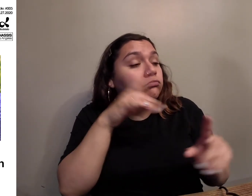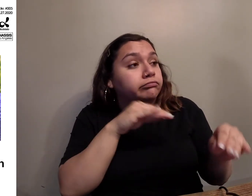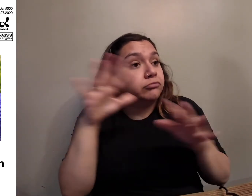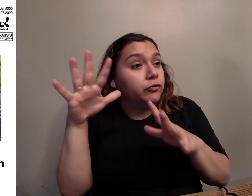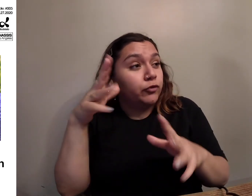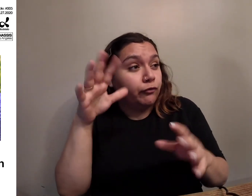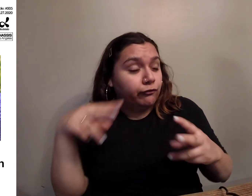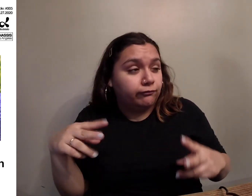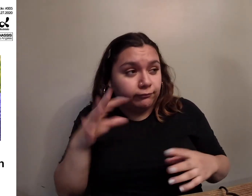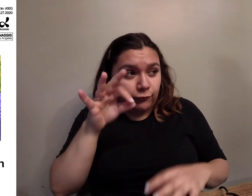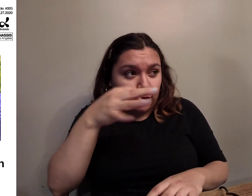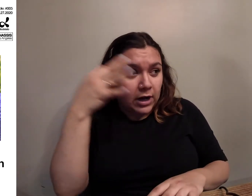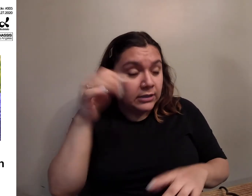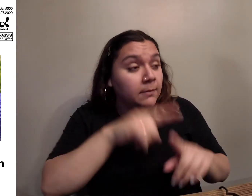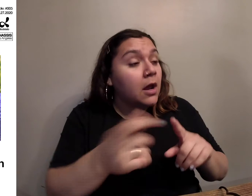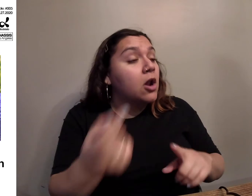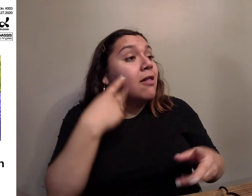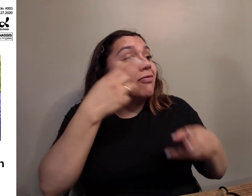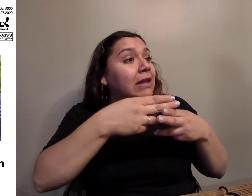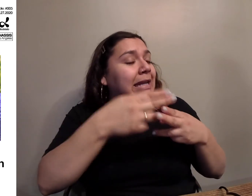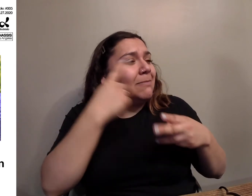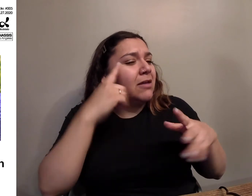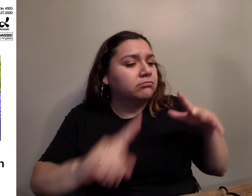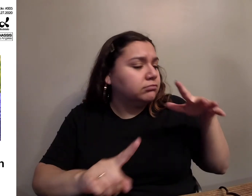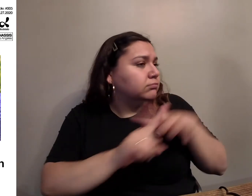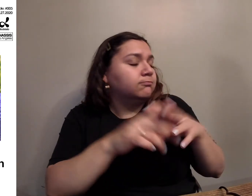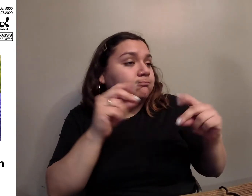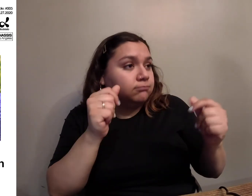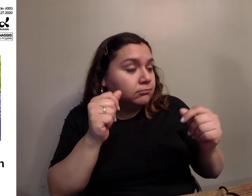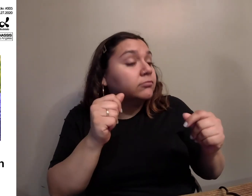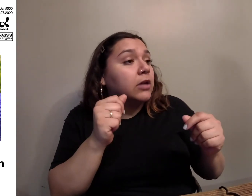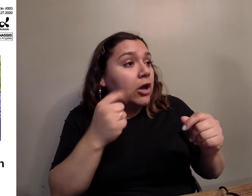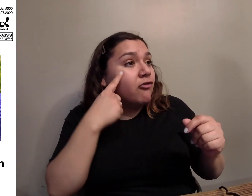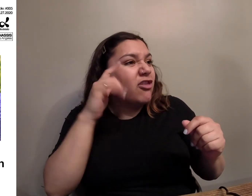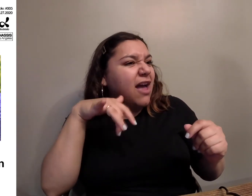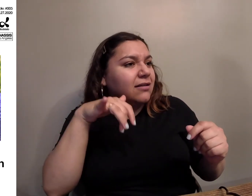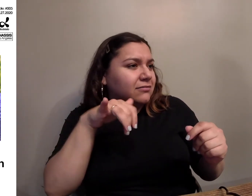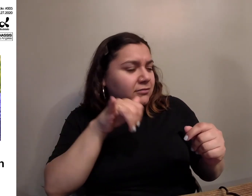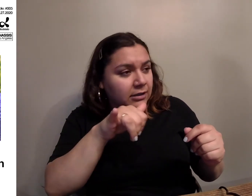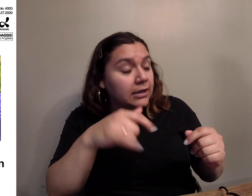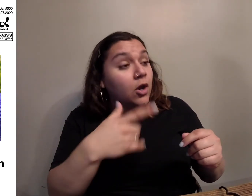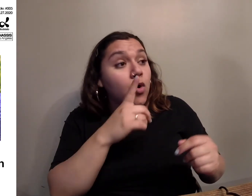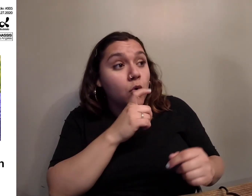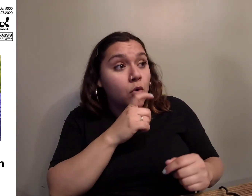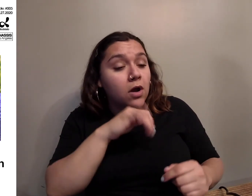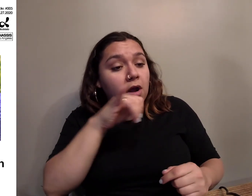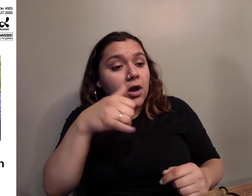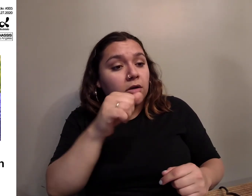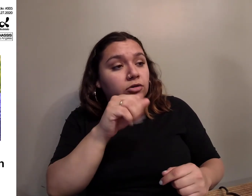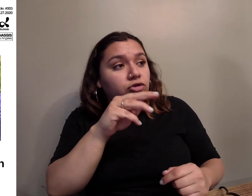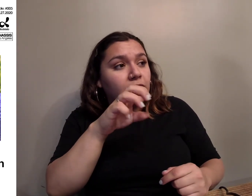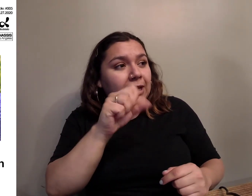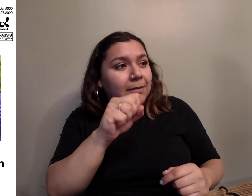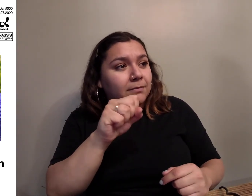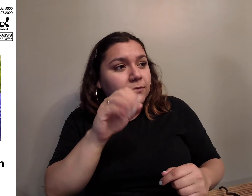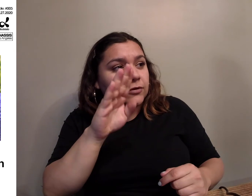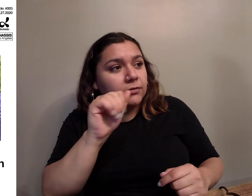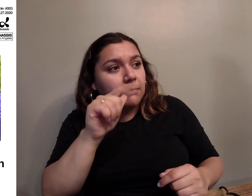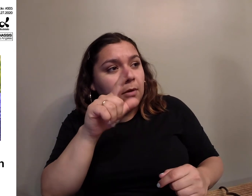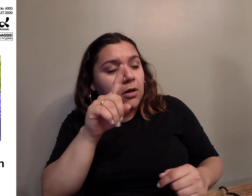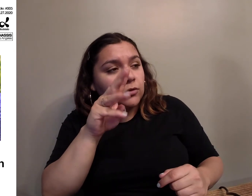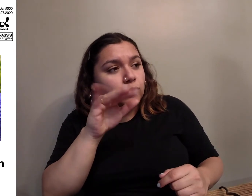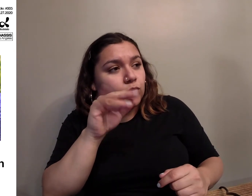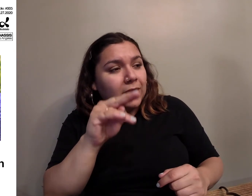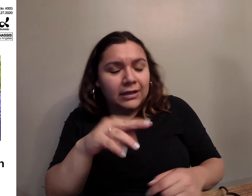And of course, the name that comes up in my mind immediately in that context is James Baldwin,